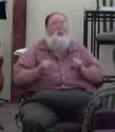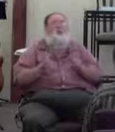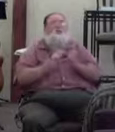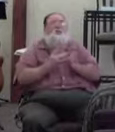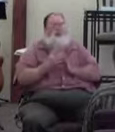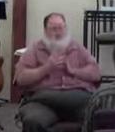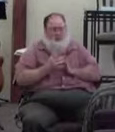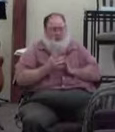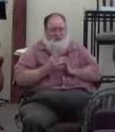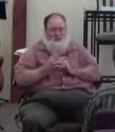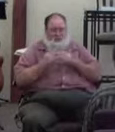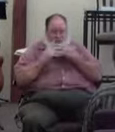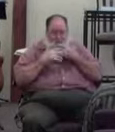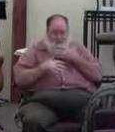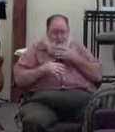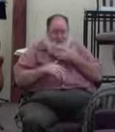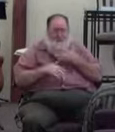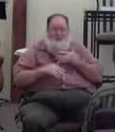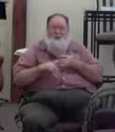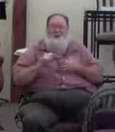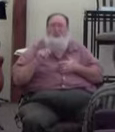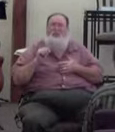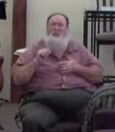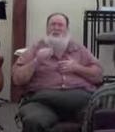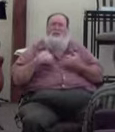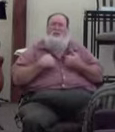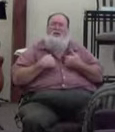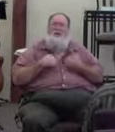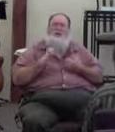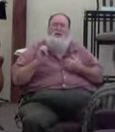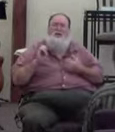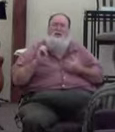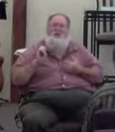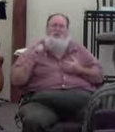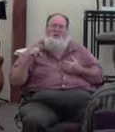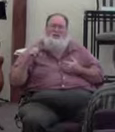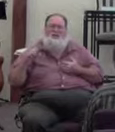Nothing but the blood of Jesus. Pat, you have Exodus 12 up there.